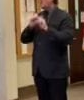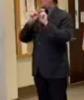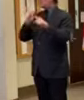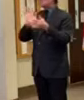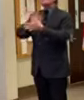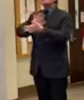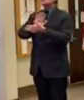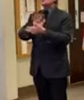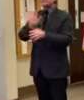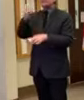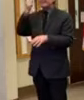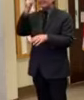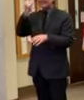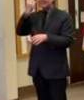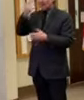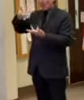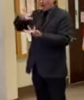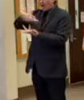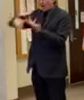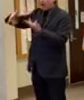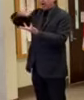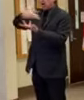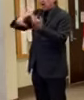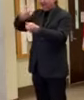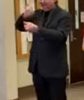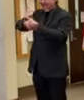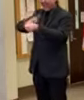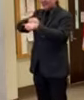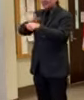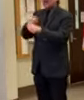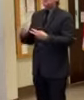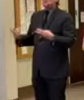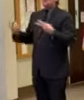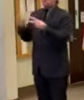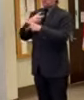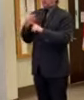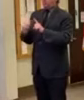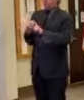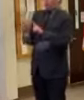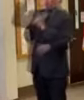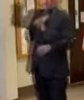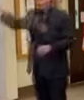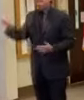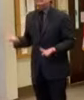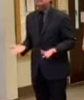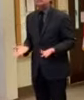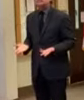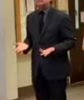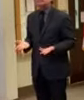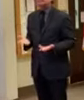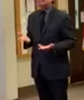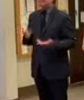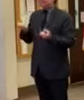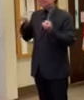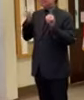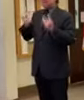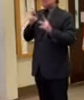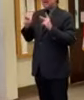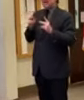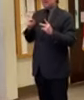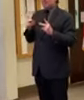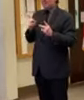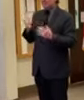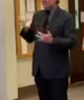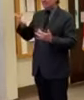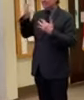social contact increases your risk of exposure. The bigger the group, the higher the risk. The time when people are getting sick from simply being